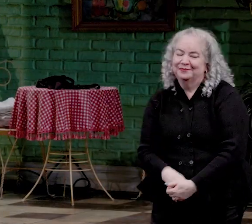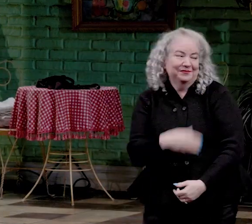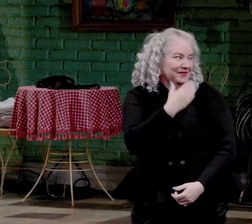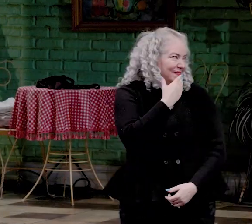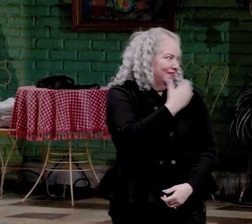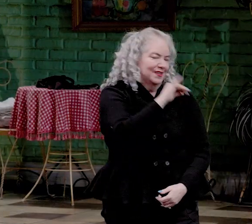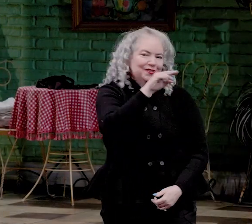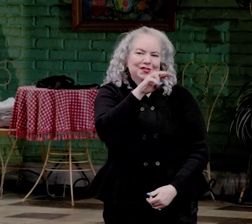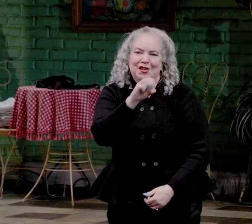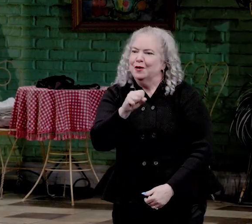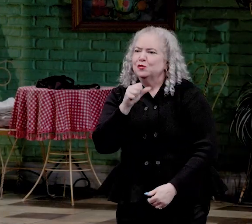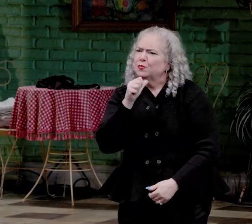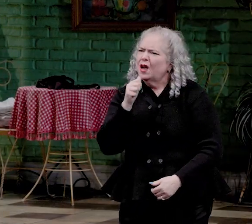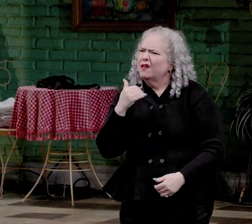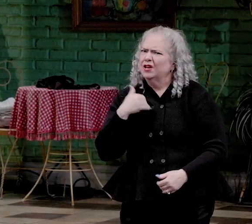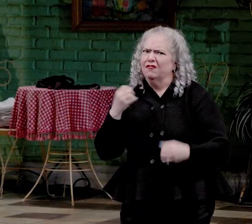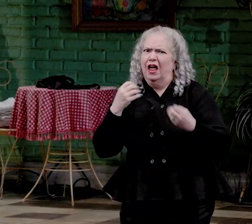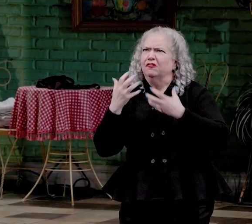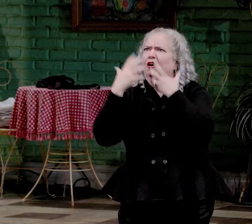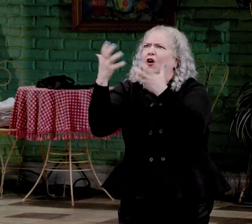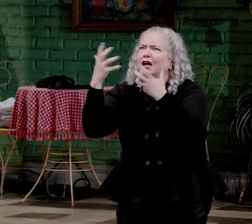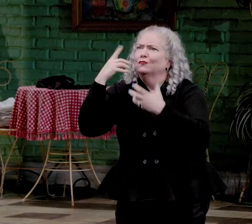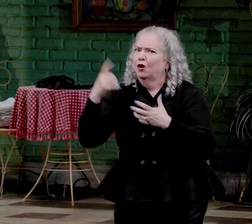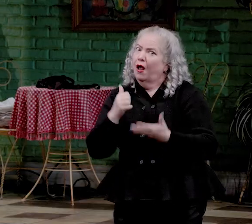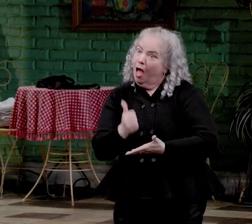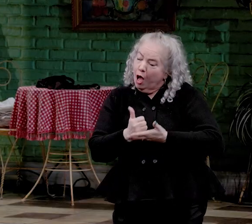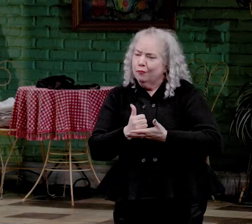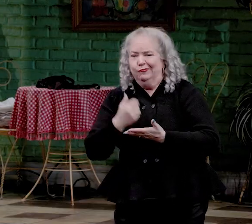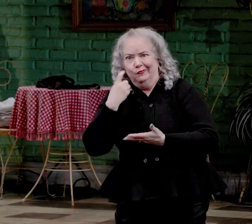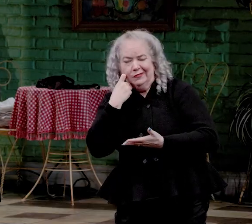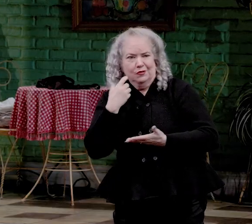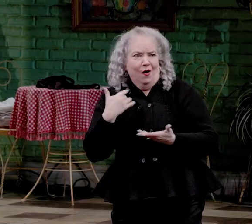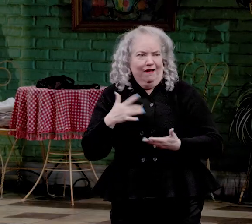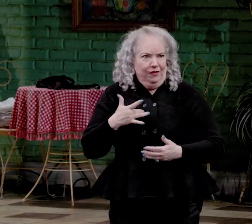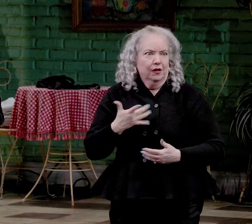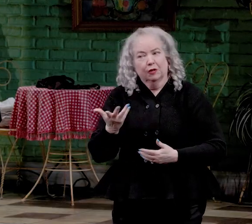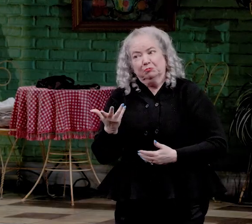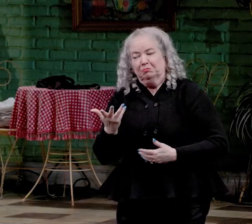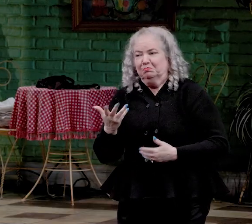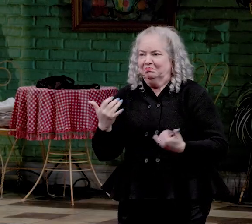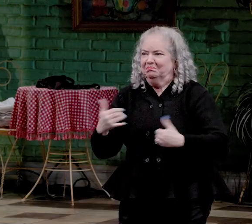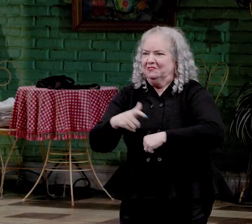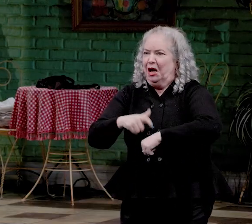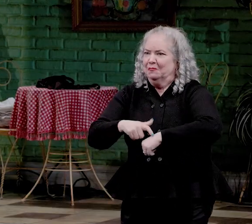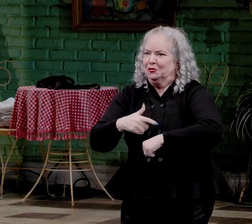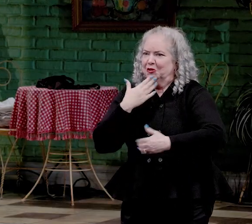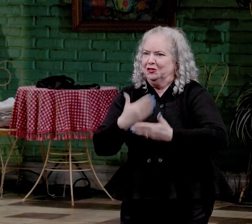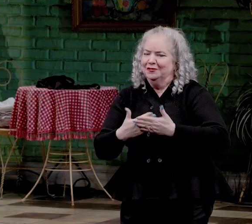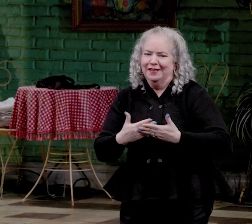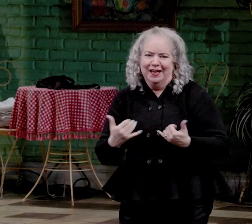Thanks, James. You know, there haven't been any outcries for help lately, so I feel like I'm due. But it's